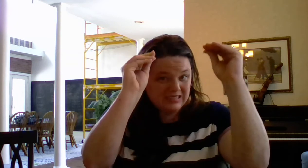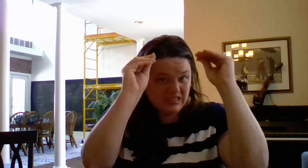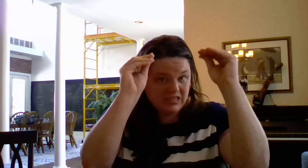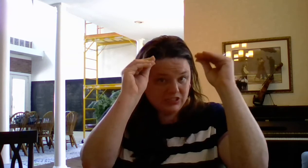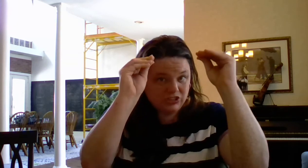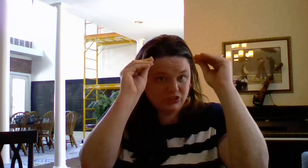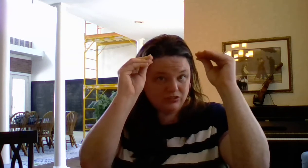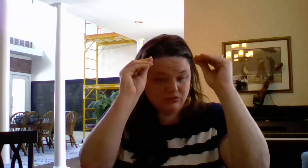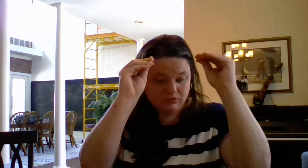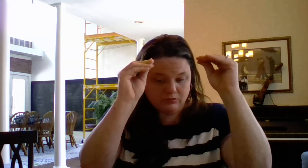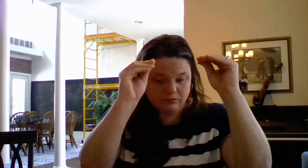teach,